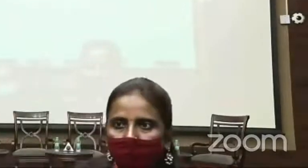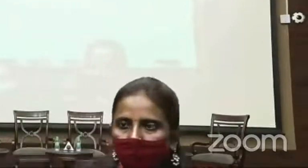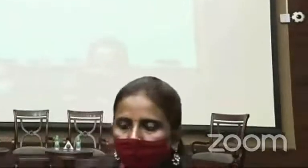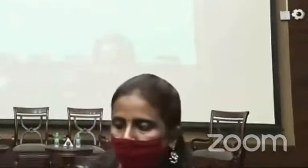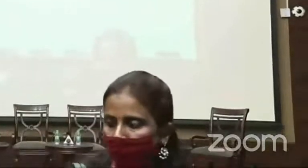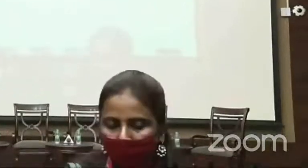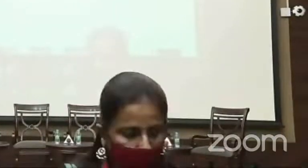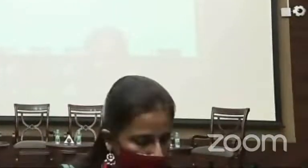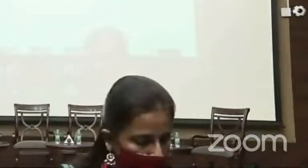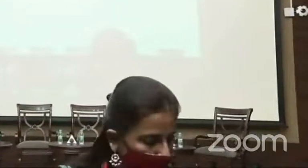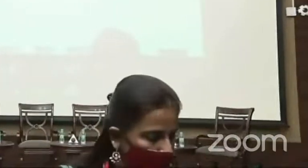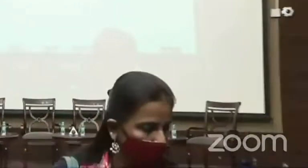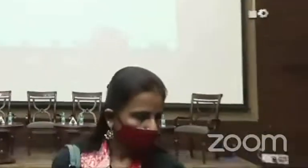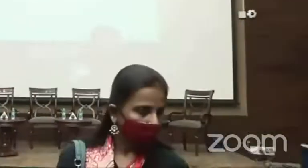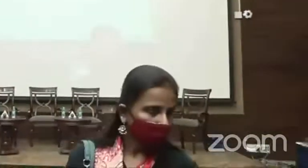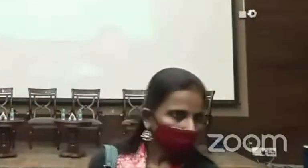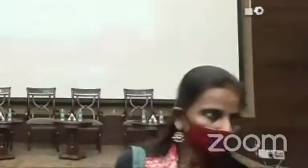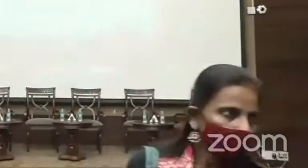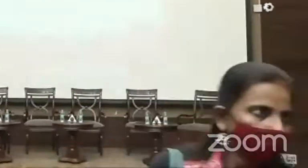Recording in progress.